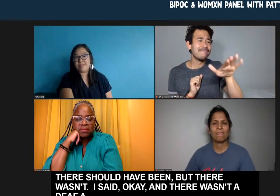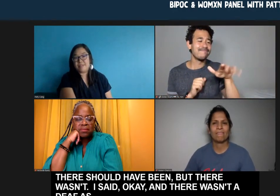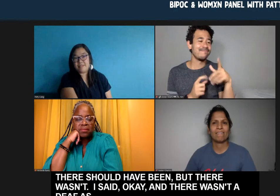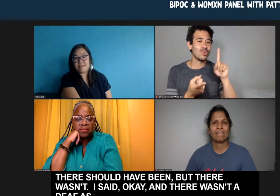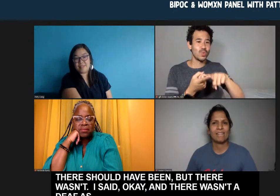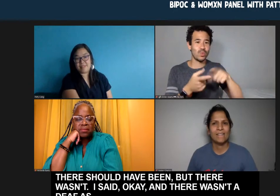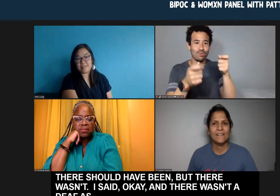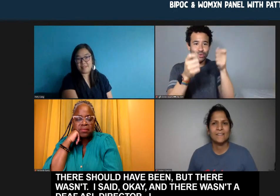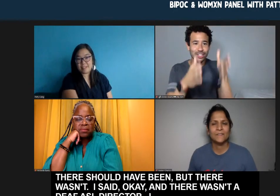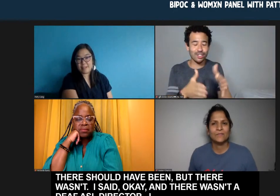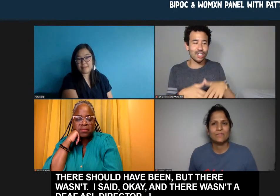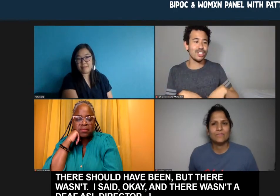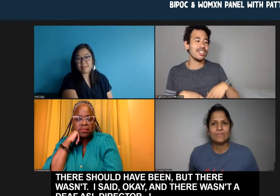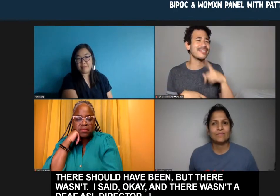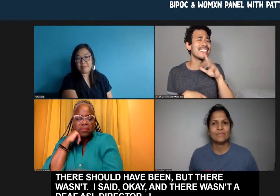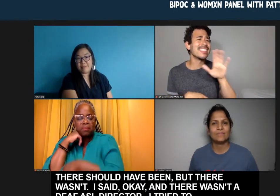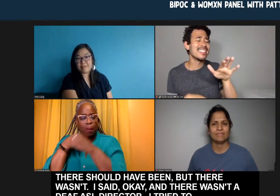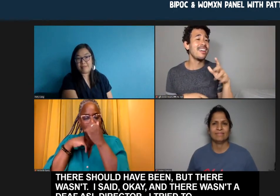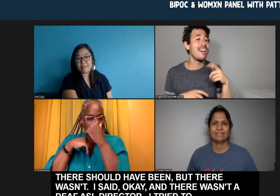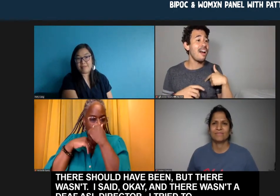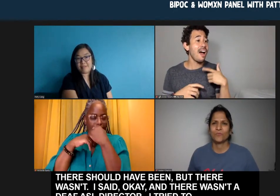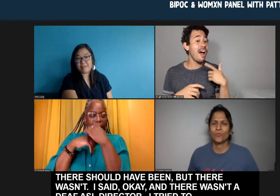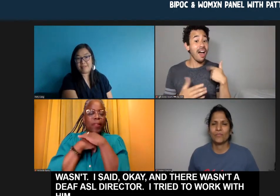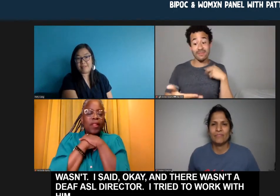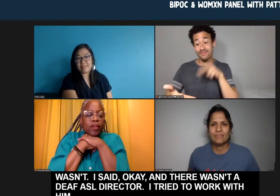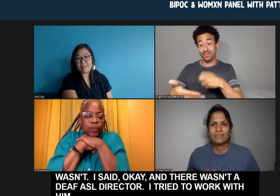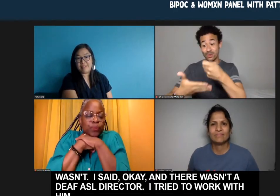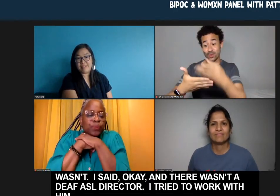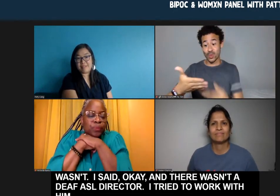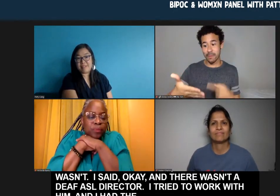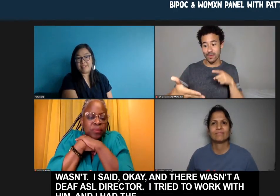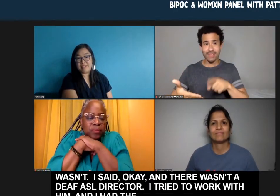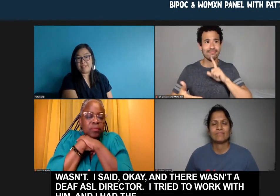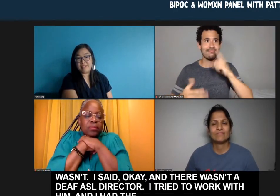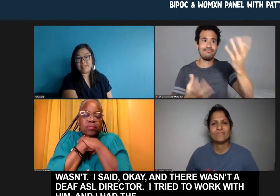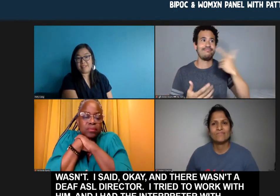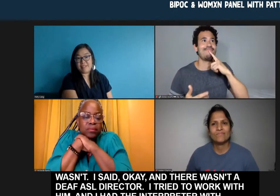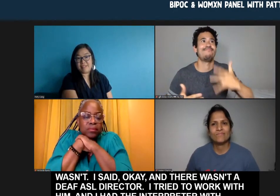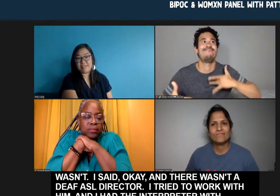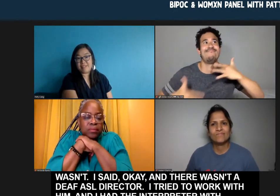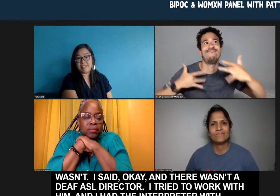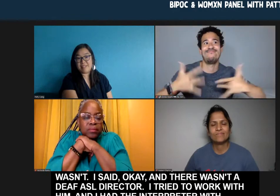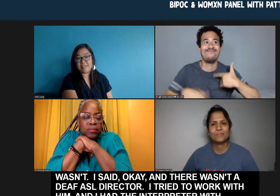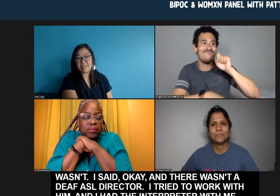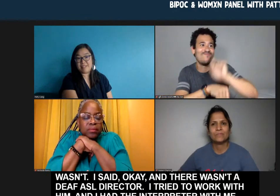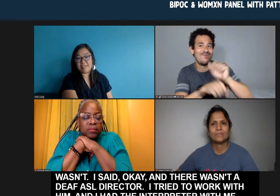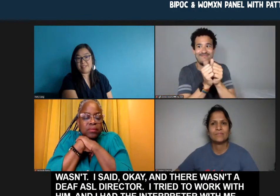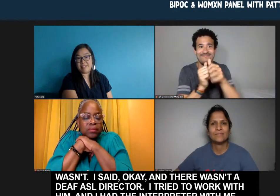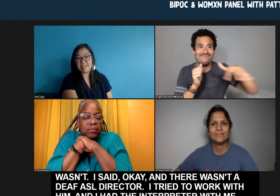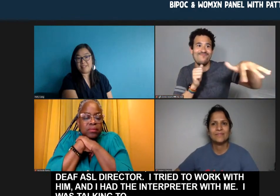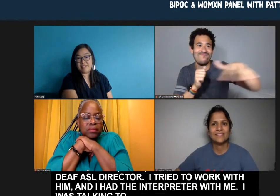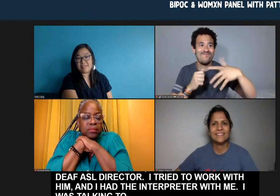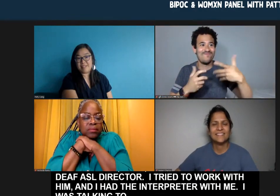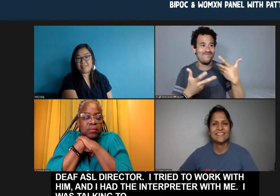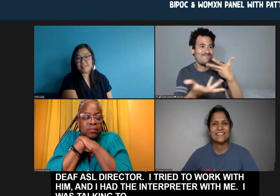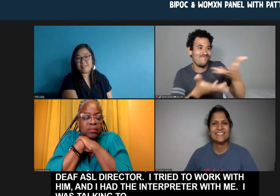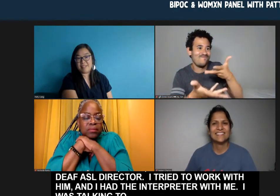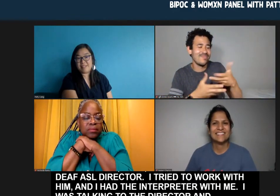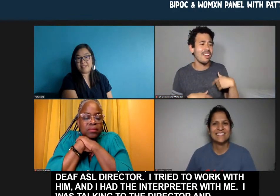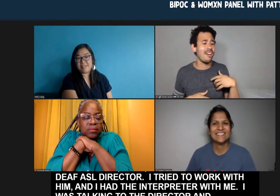had the interpreter with me. And so I was talking to the director and saying, you know, I'm reading this and I'm really excited to work here